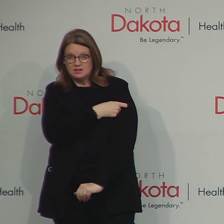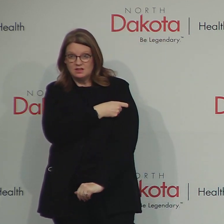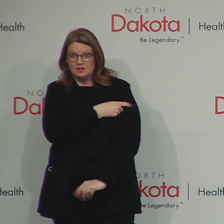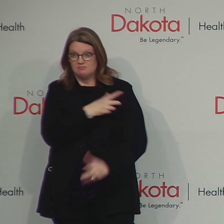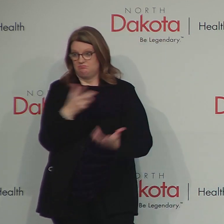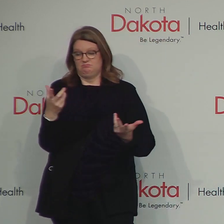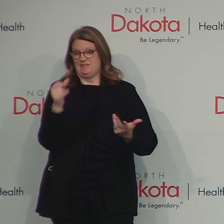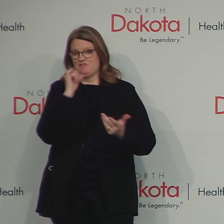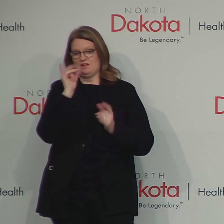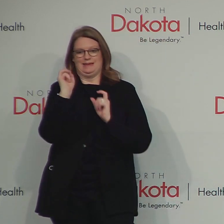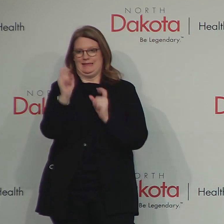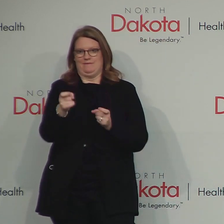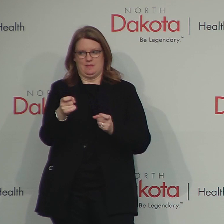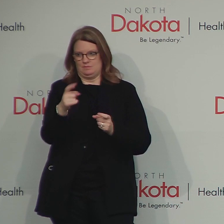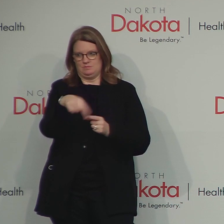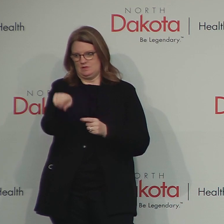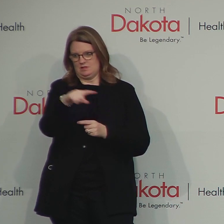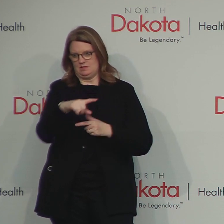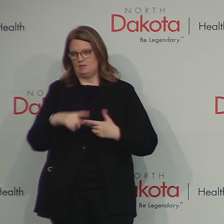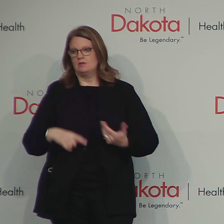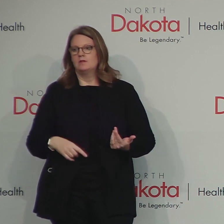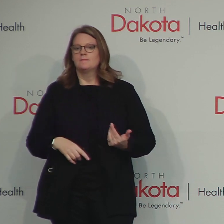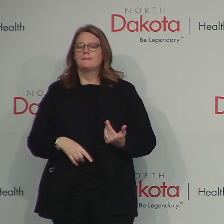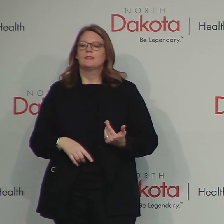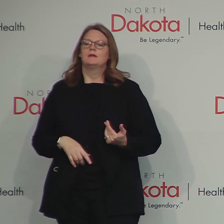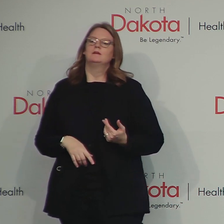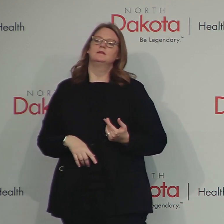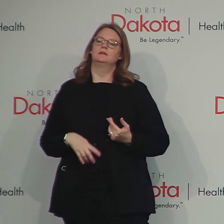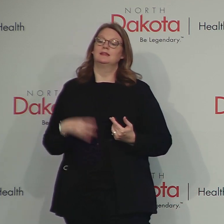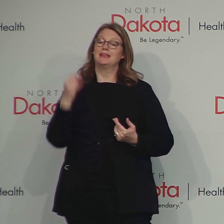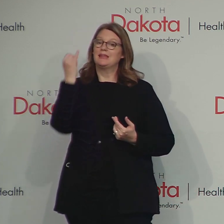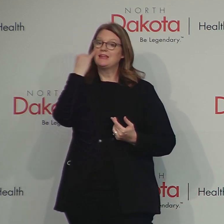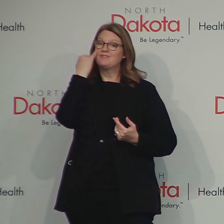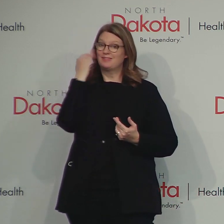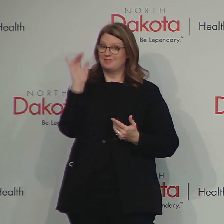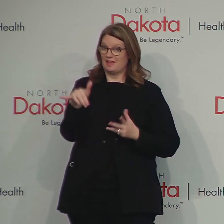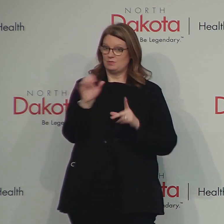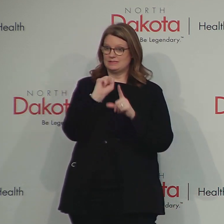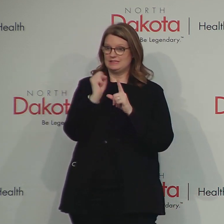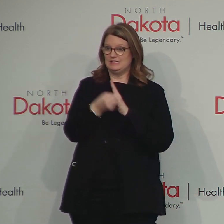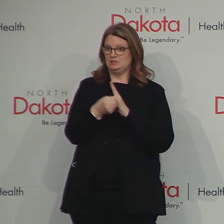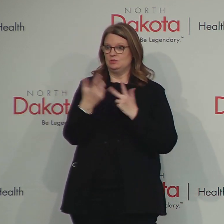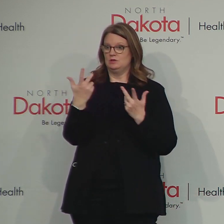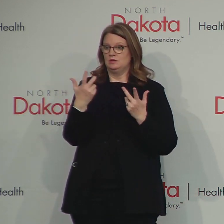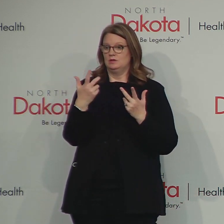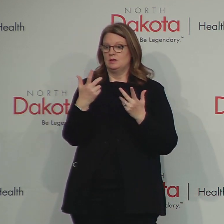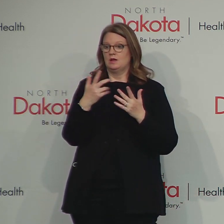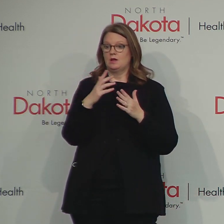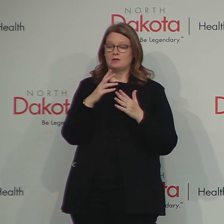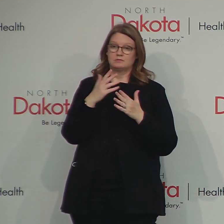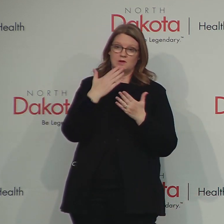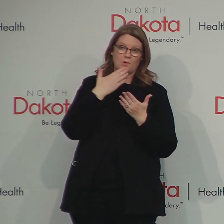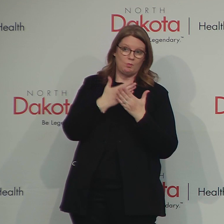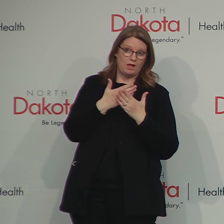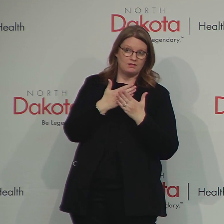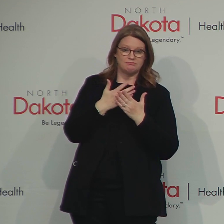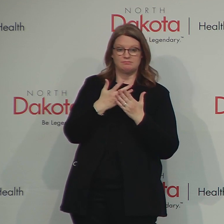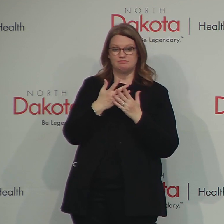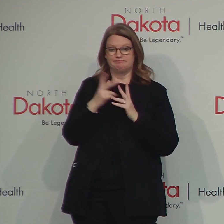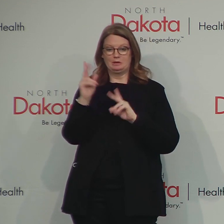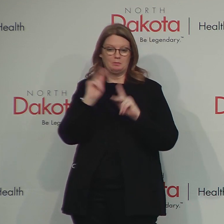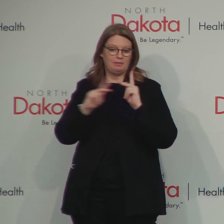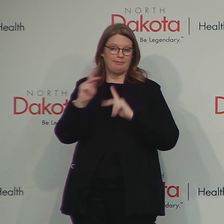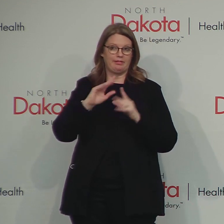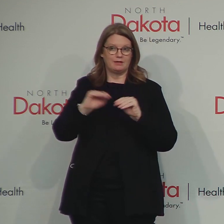to, allocate doses to those states. And so if that was the case, based on how well providers are doing at administering